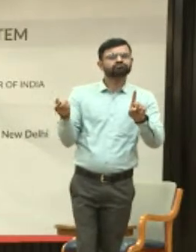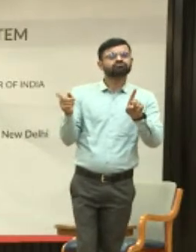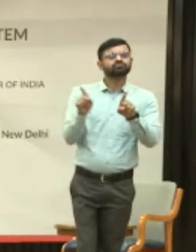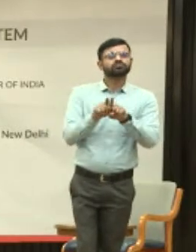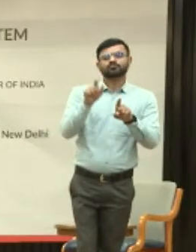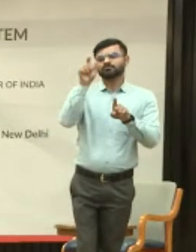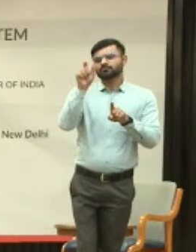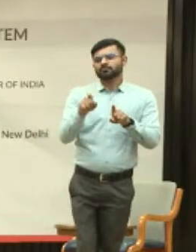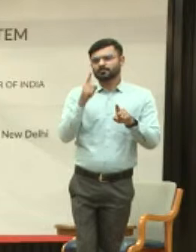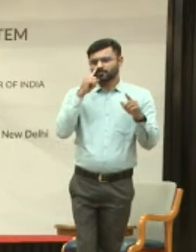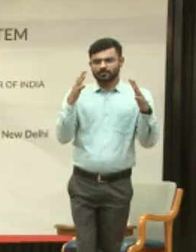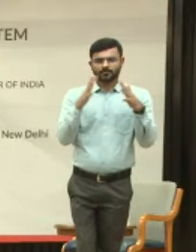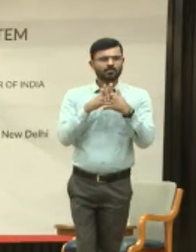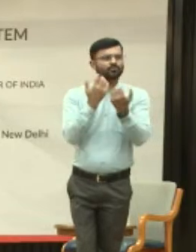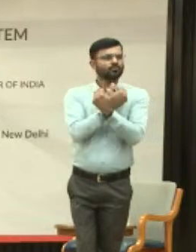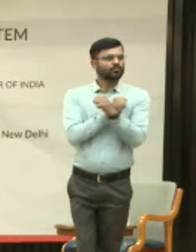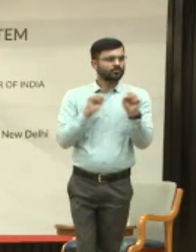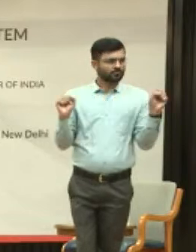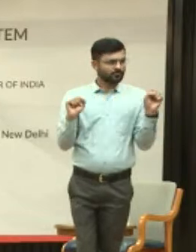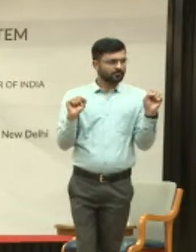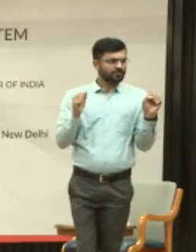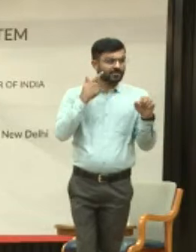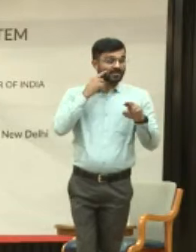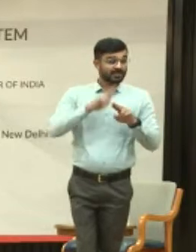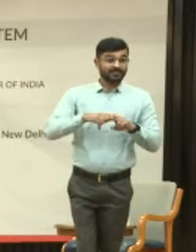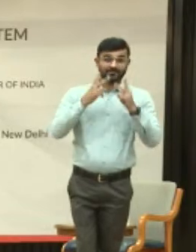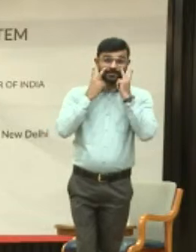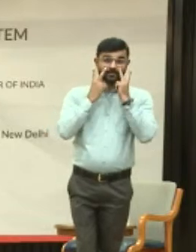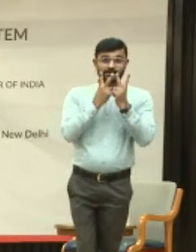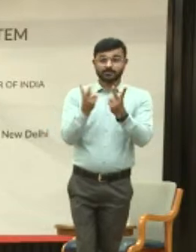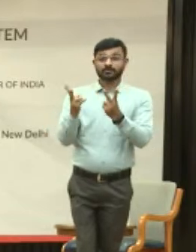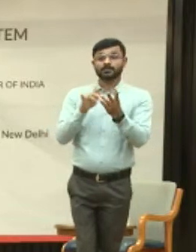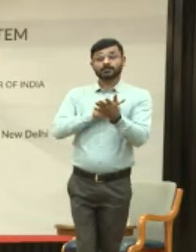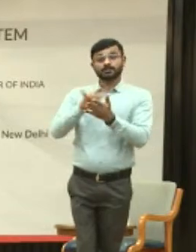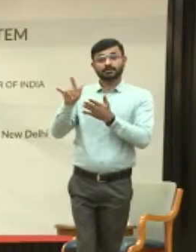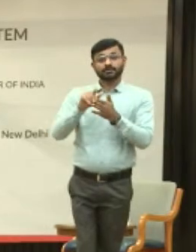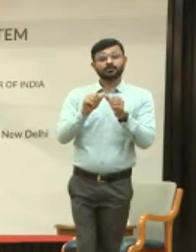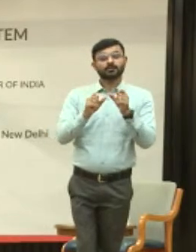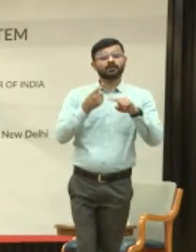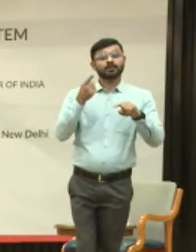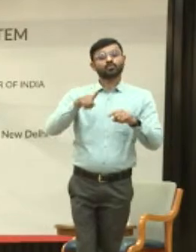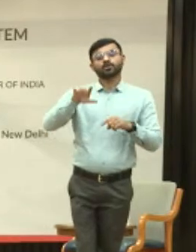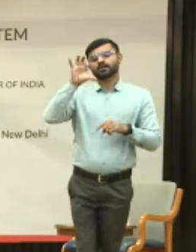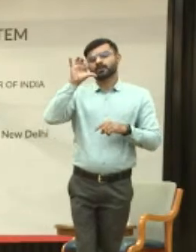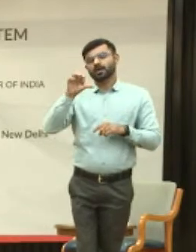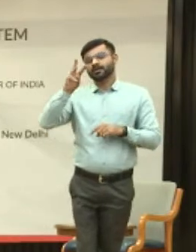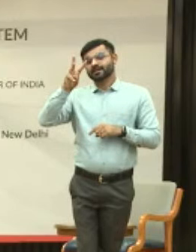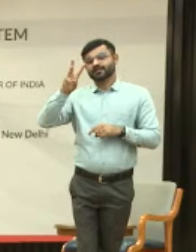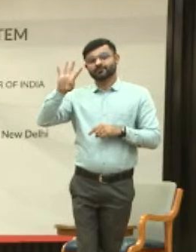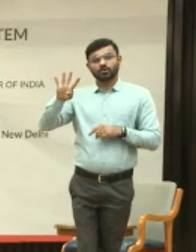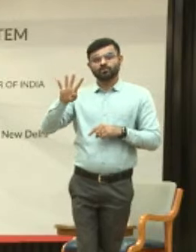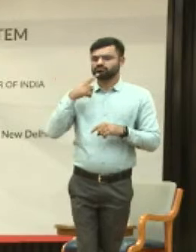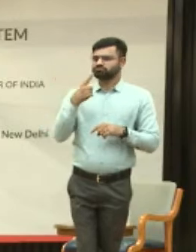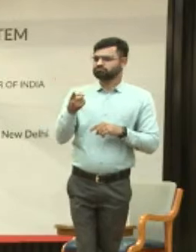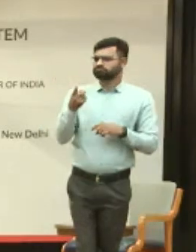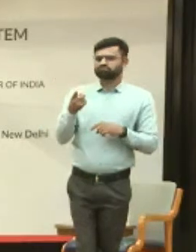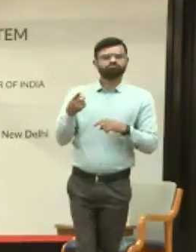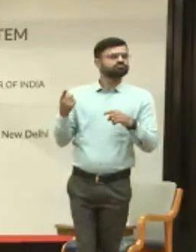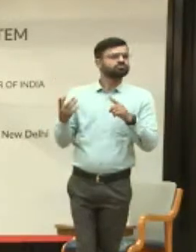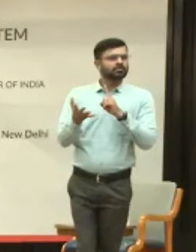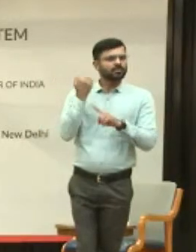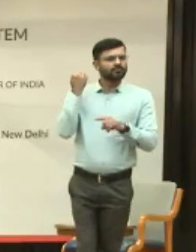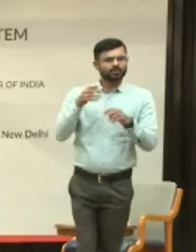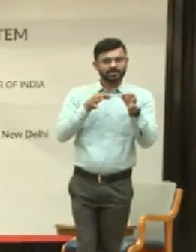freedom movements. So if you go look up the Aircraft Act of 1934, you will find